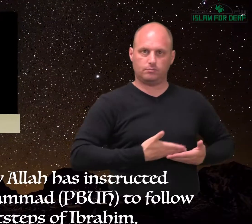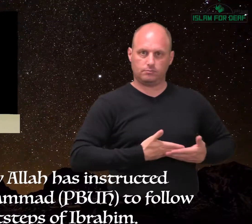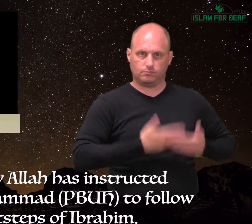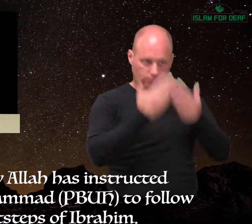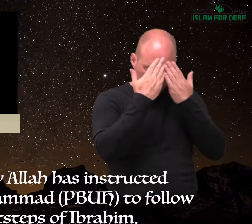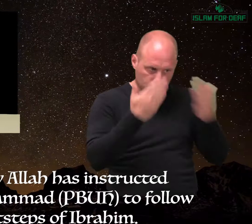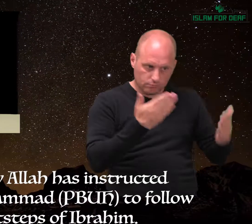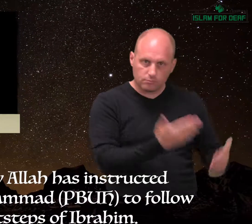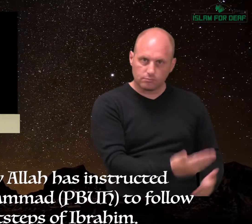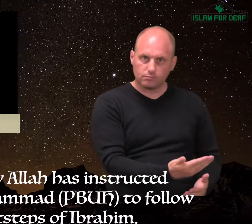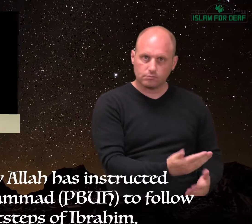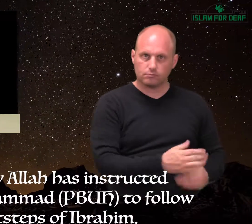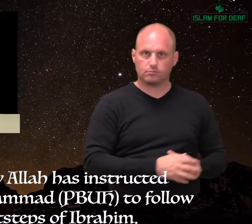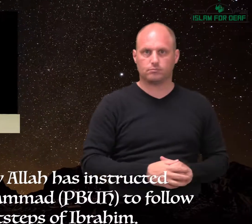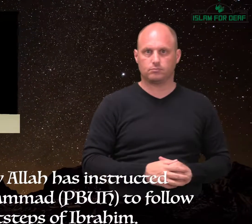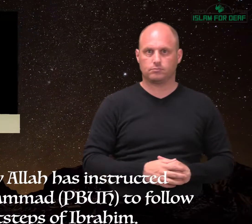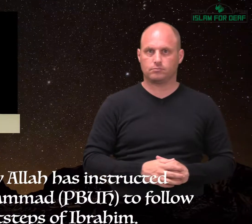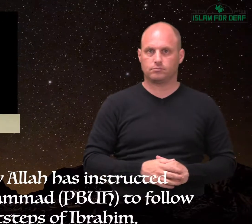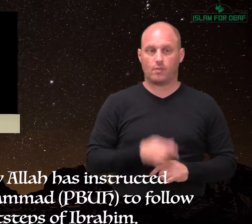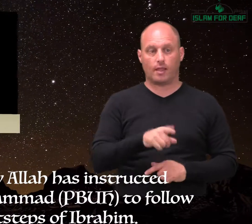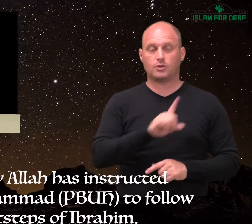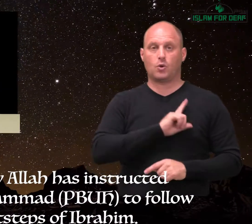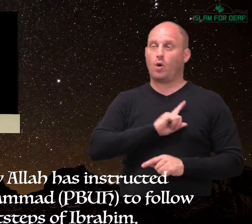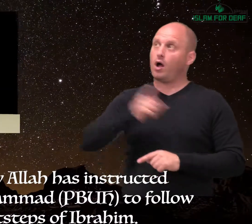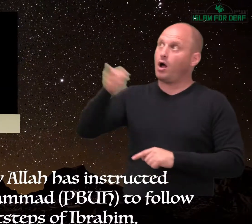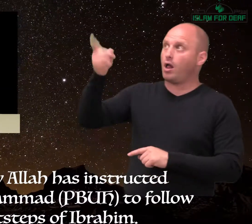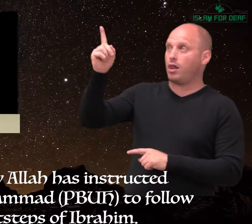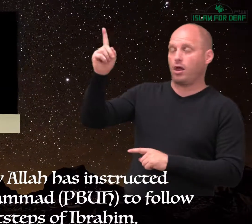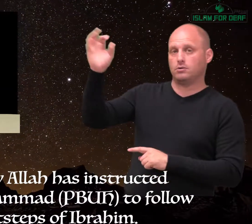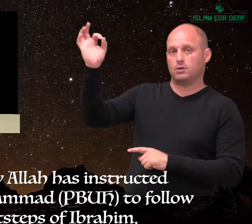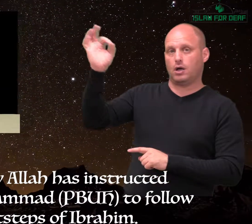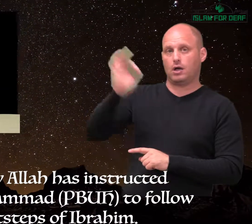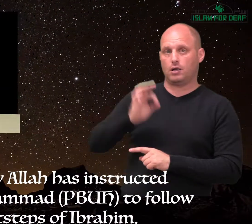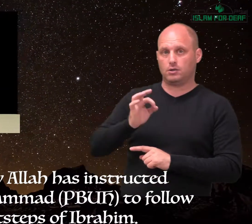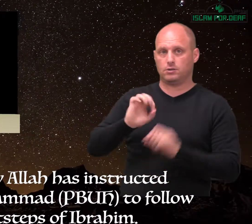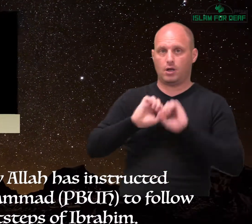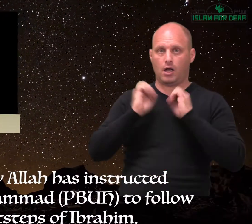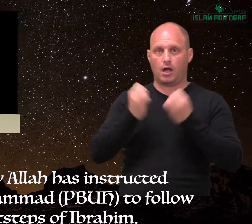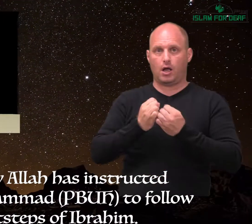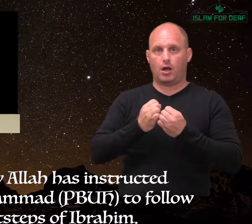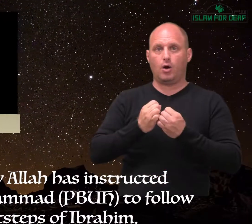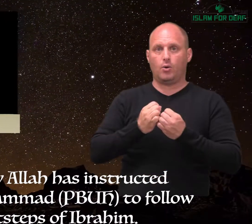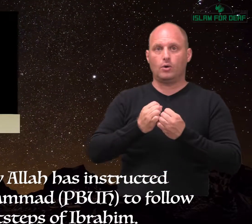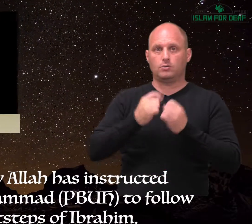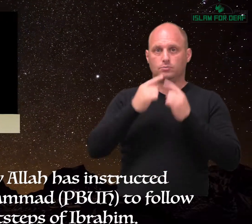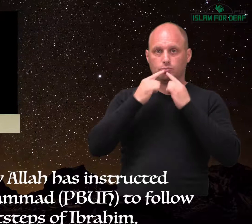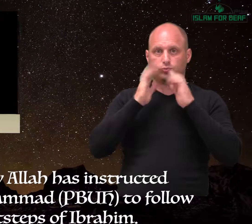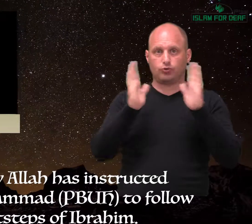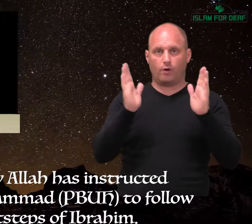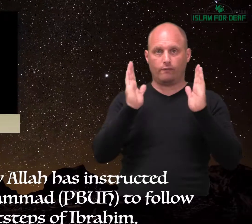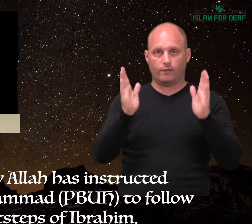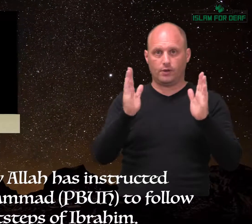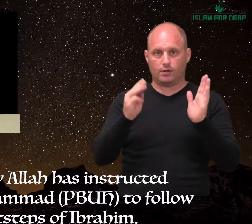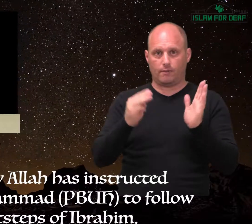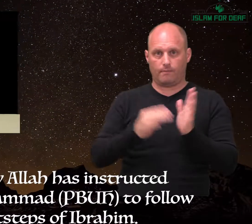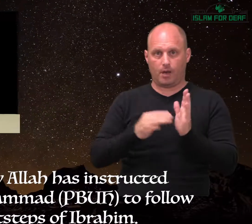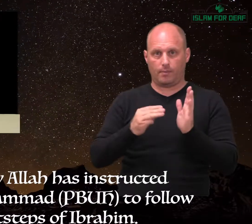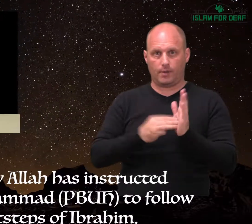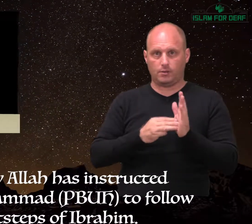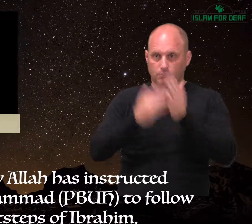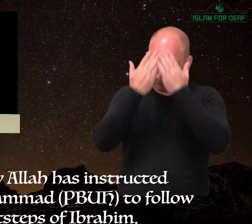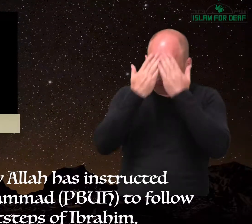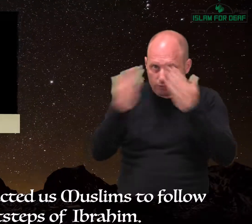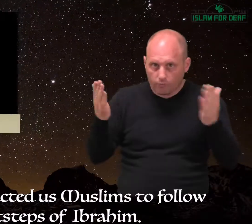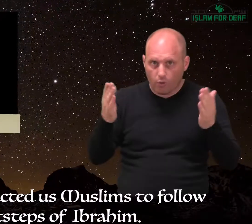And that is why Allah instructed our Nabi, our Prophet Muhammad, peace be upon him, to follow the footsteps of Ibrahim.